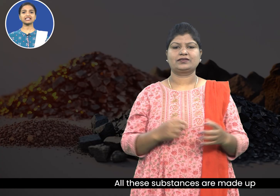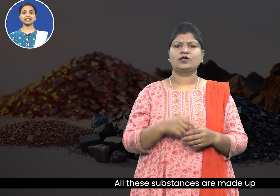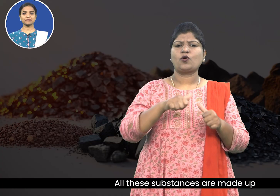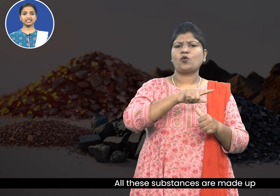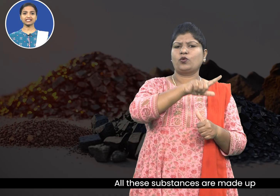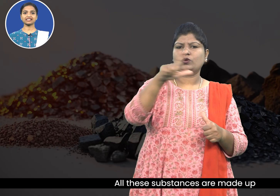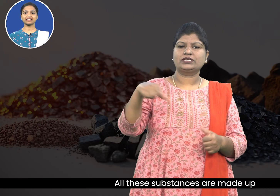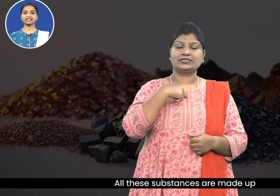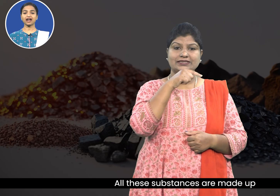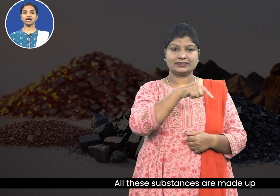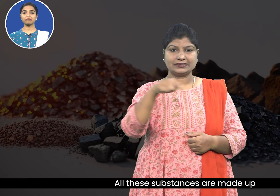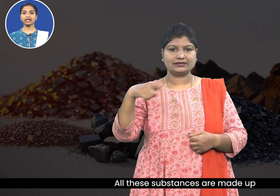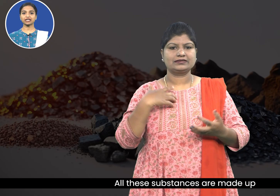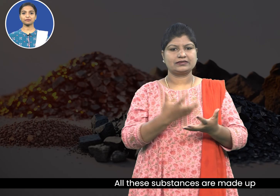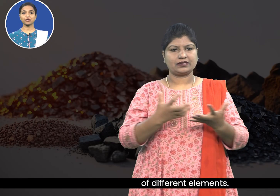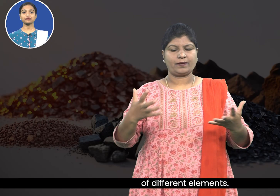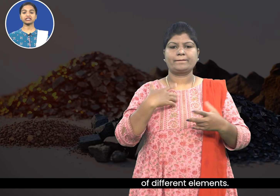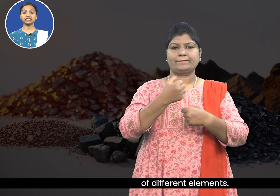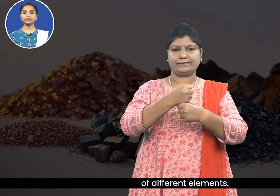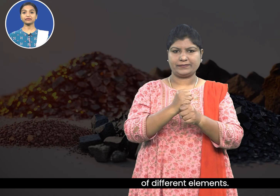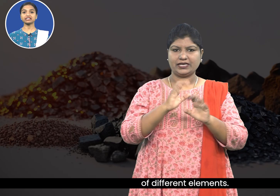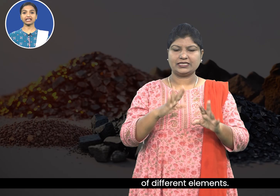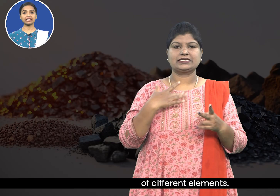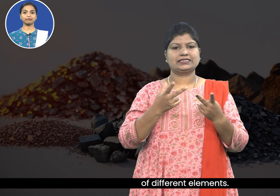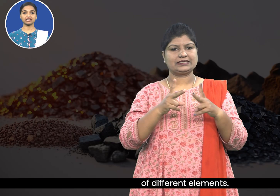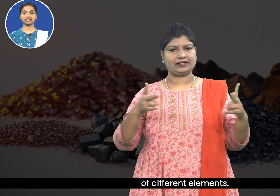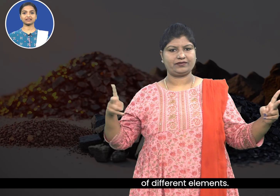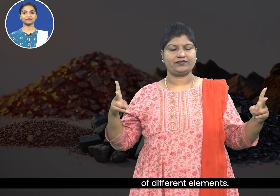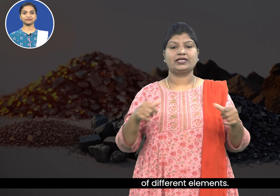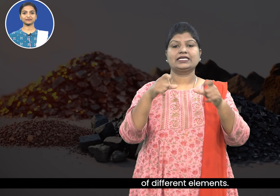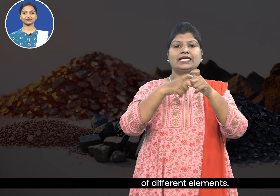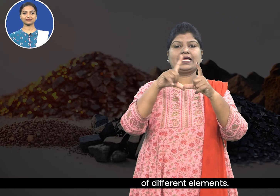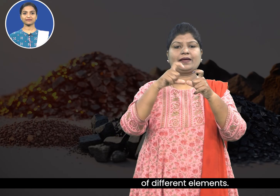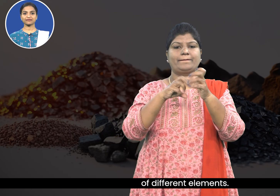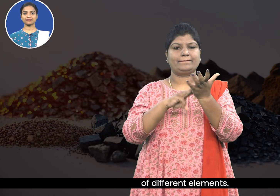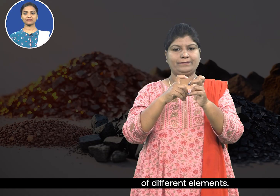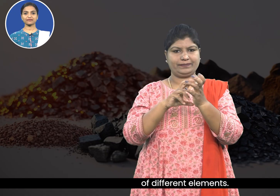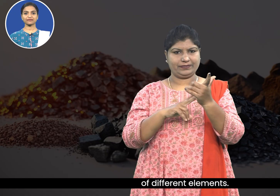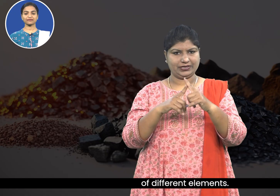All these substances are made up of different elements.